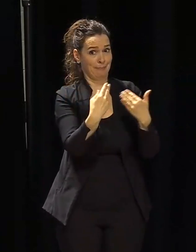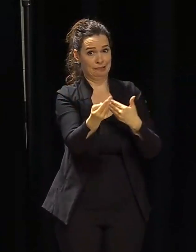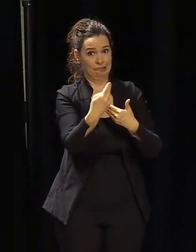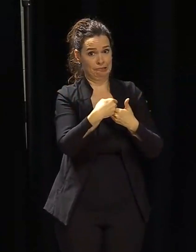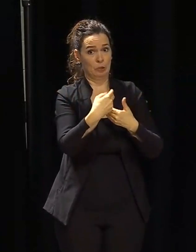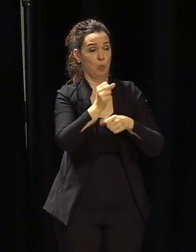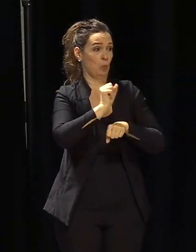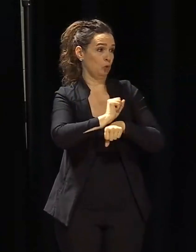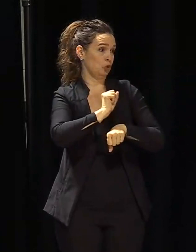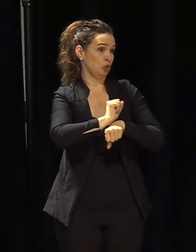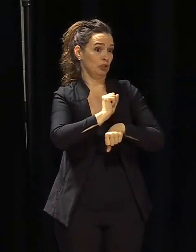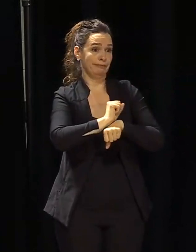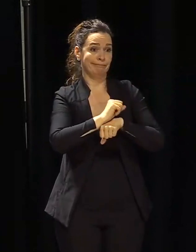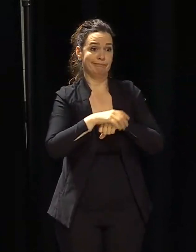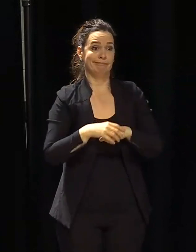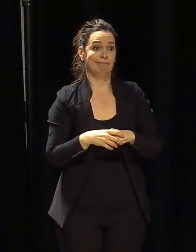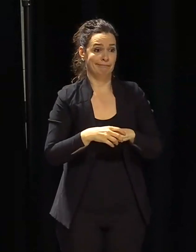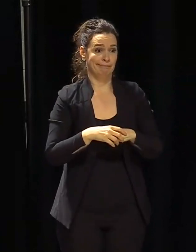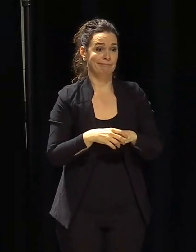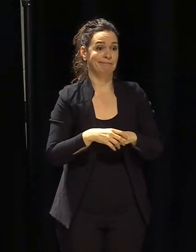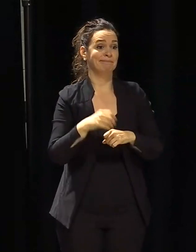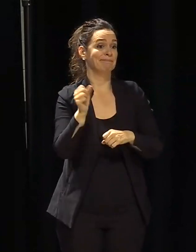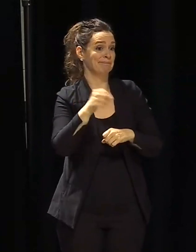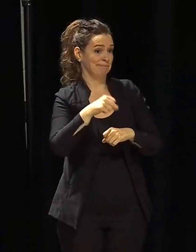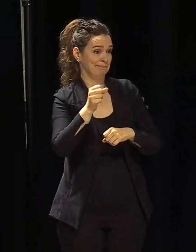it's when you look at